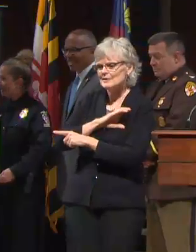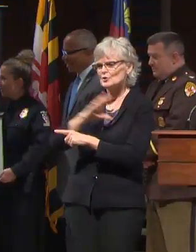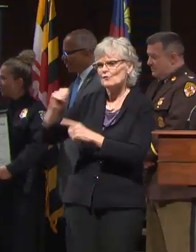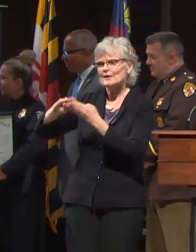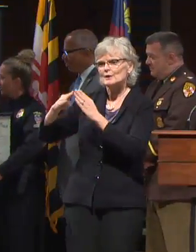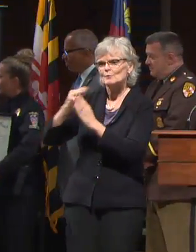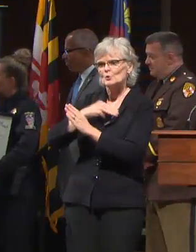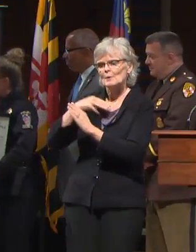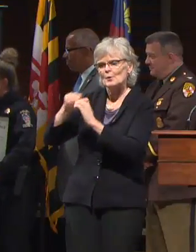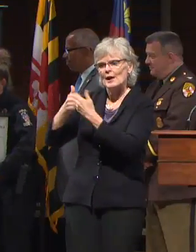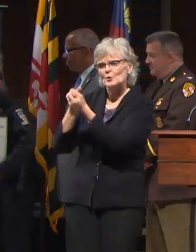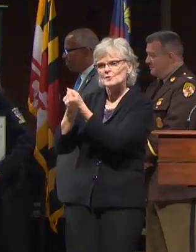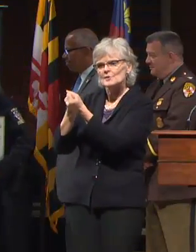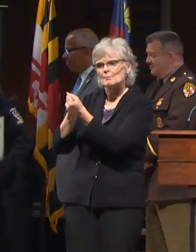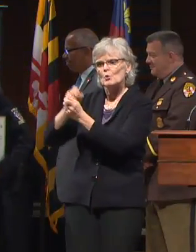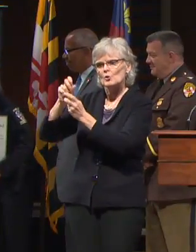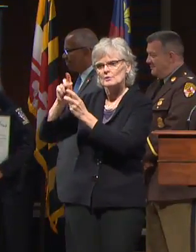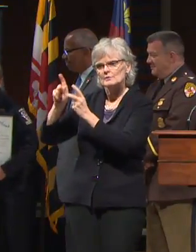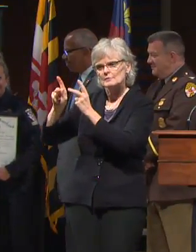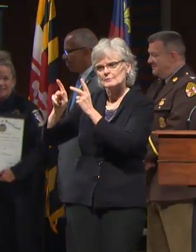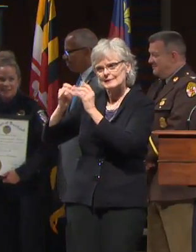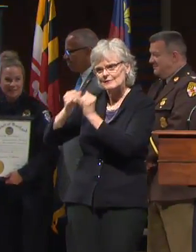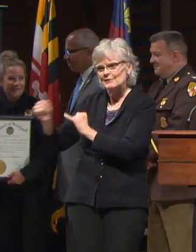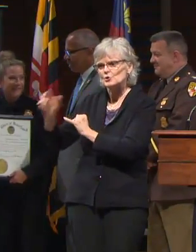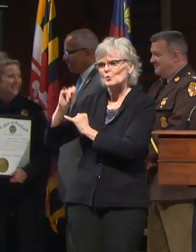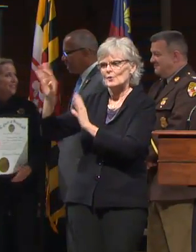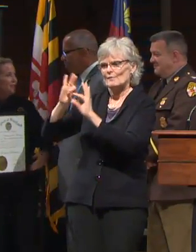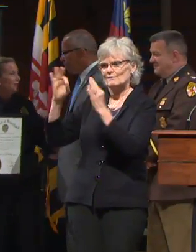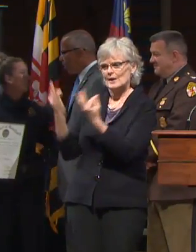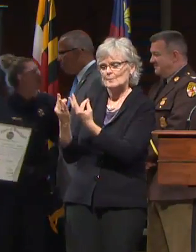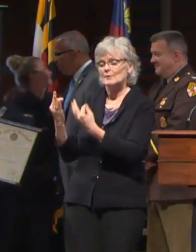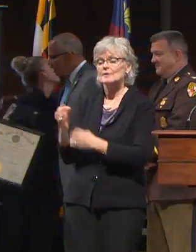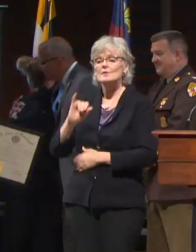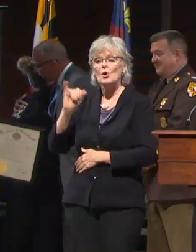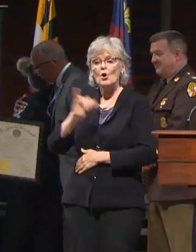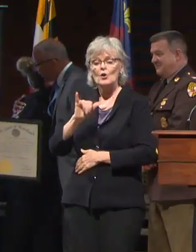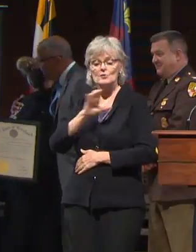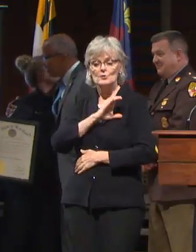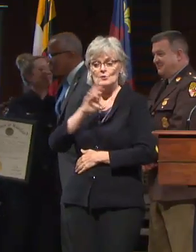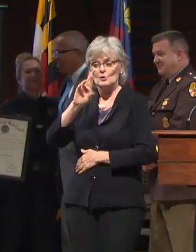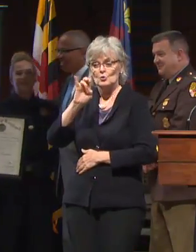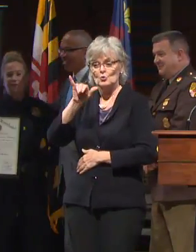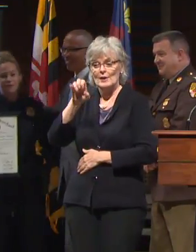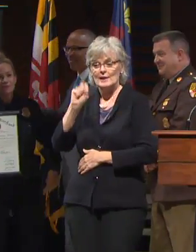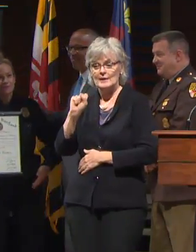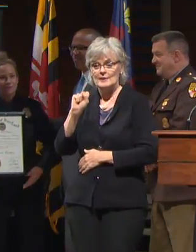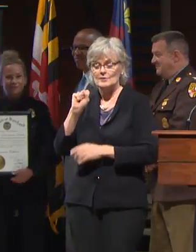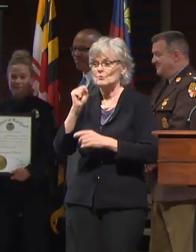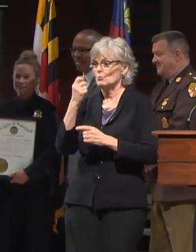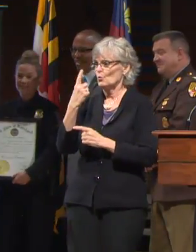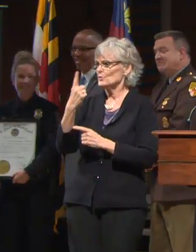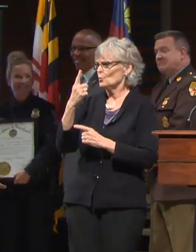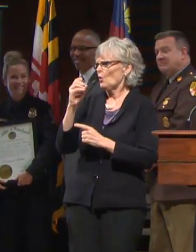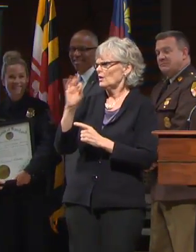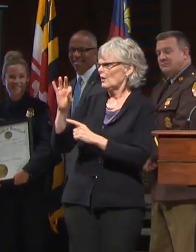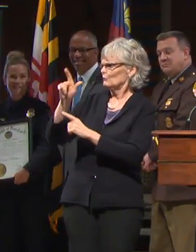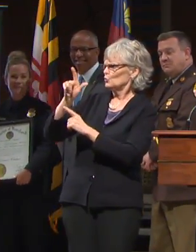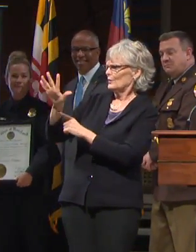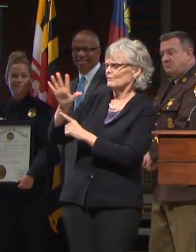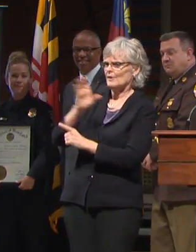how to support individuals and family members. Most recently, Officer Reyes was one of 25 law